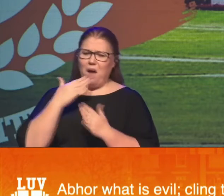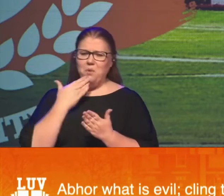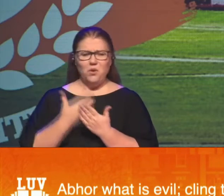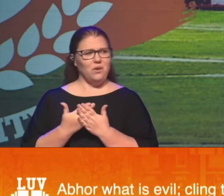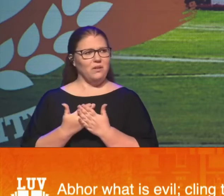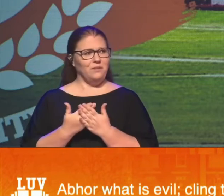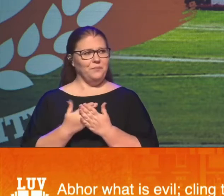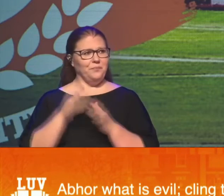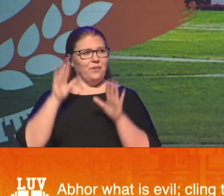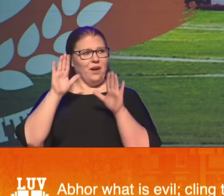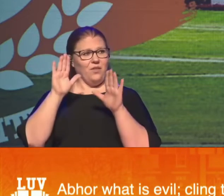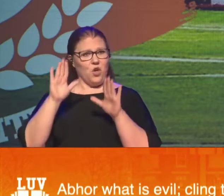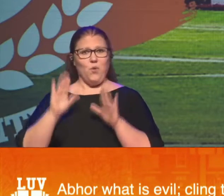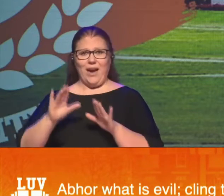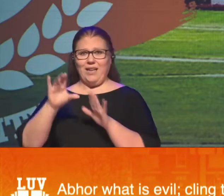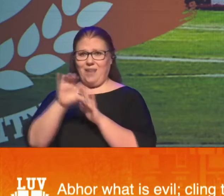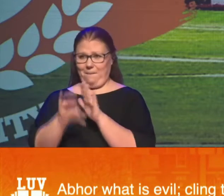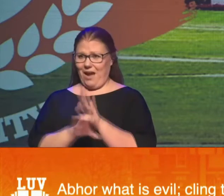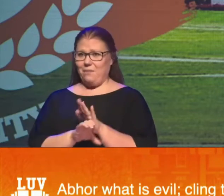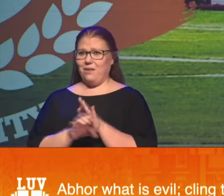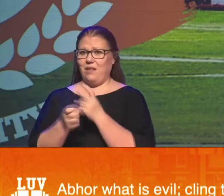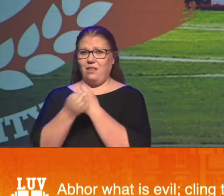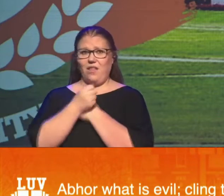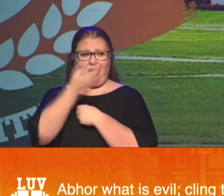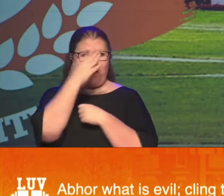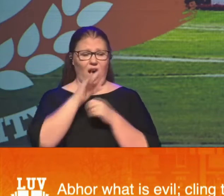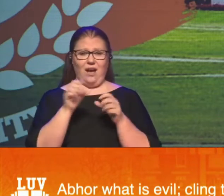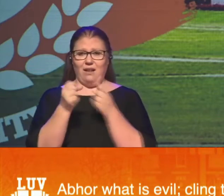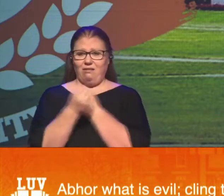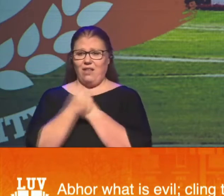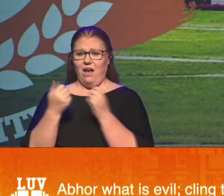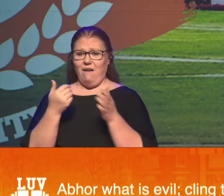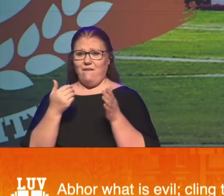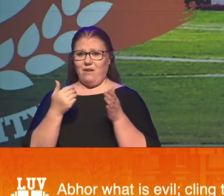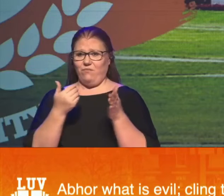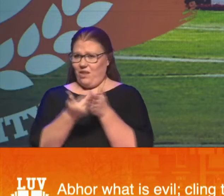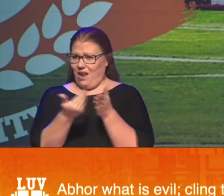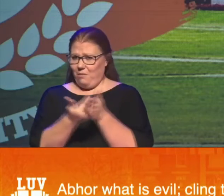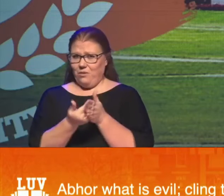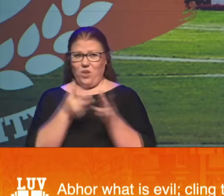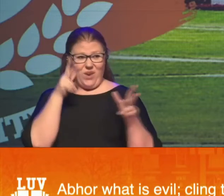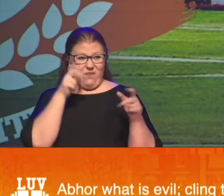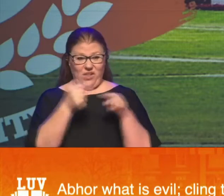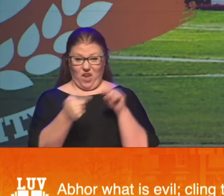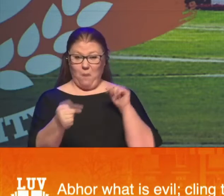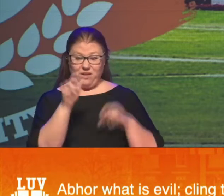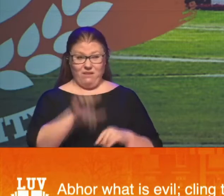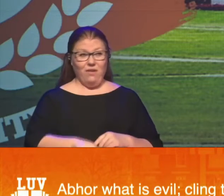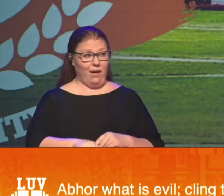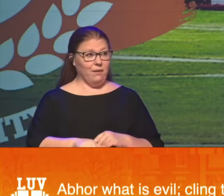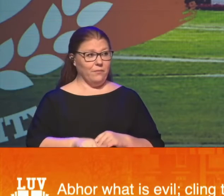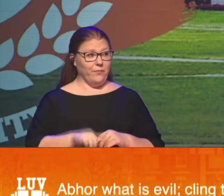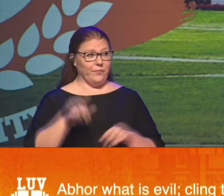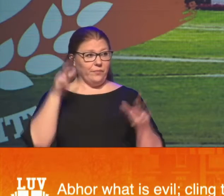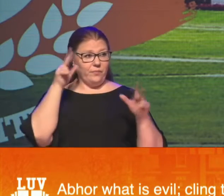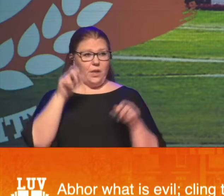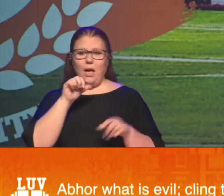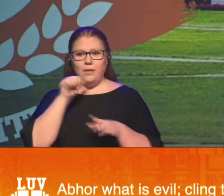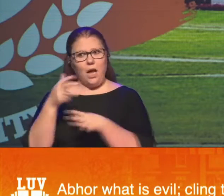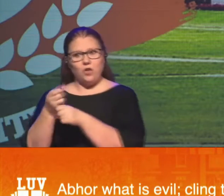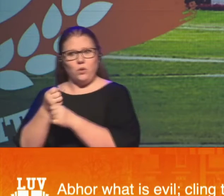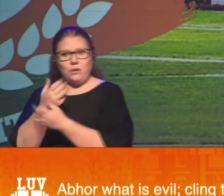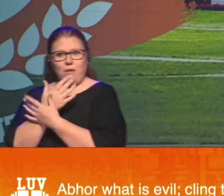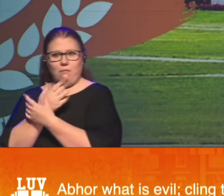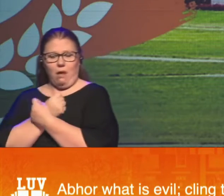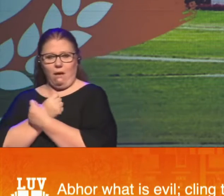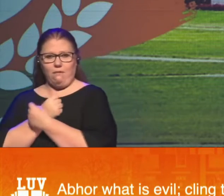that we would love God and love our neighbor. So cling to that. So I would say evil is the opposite of that. Evil would be not clinging to love. Evil